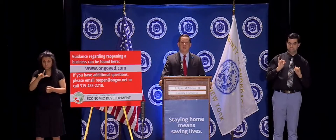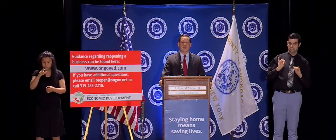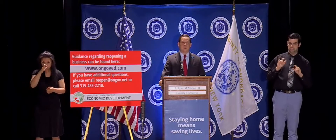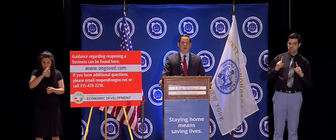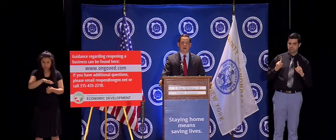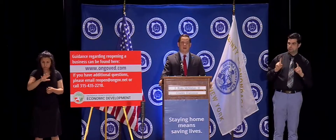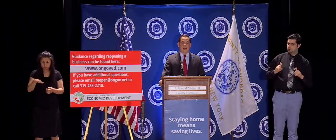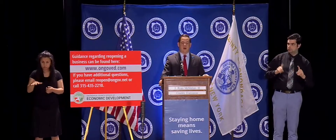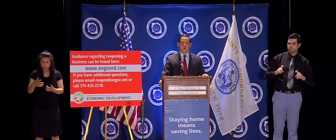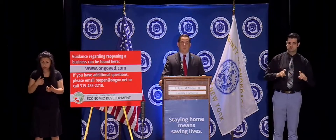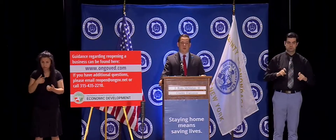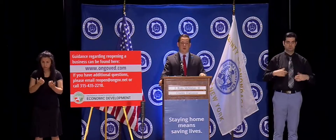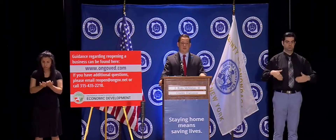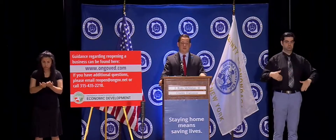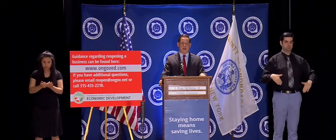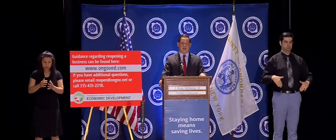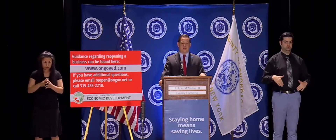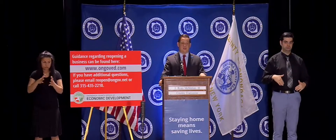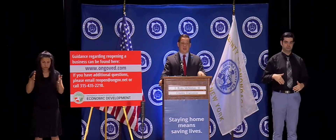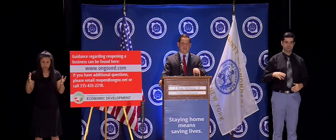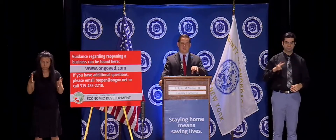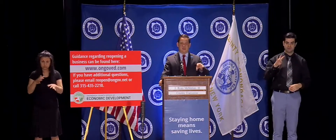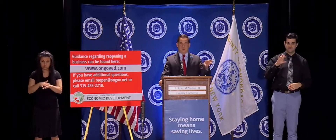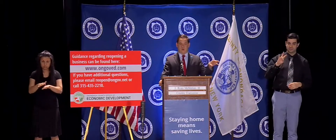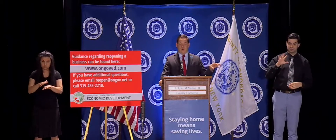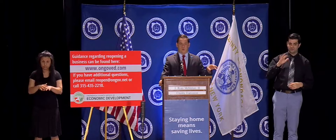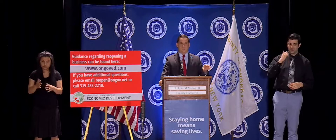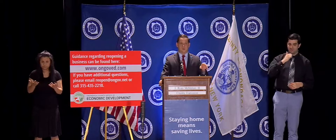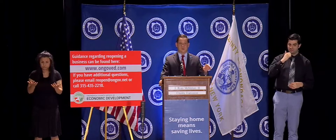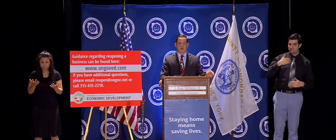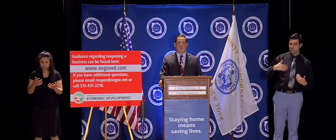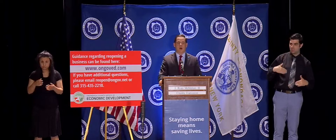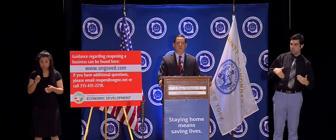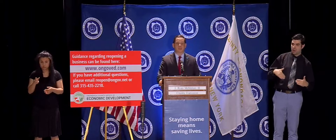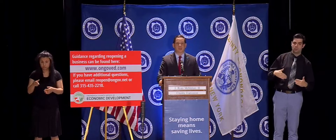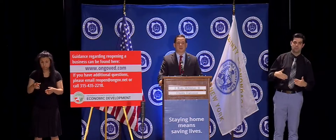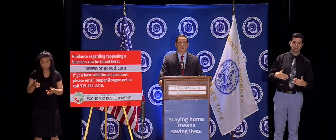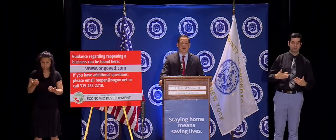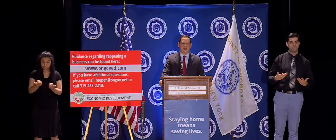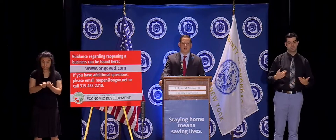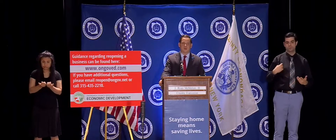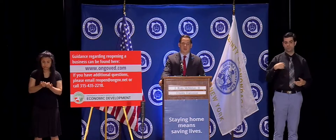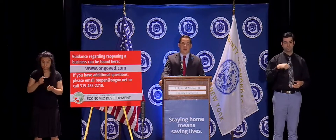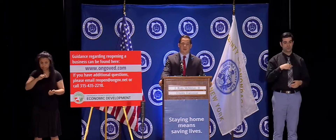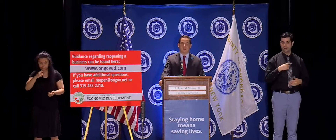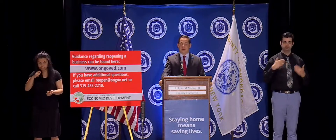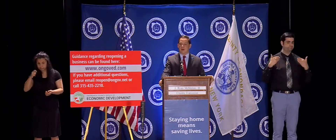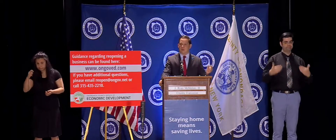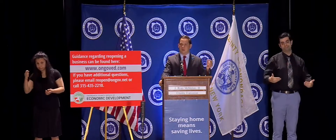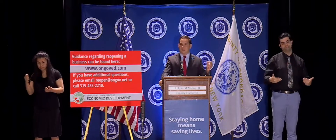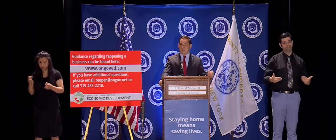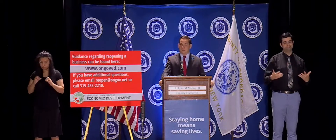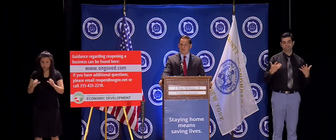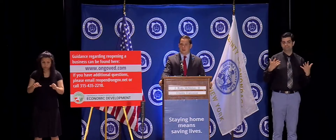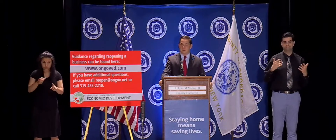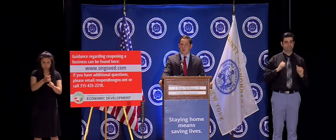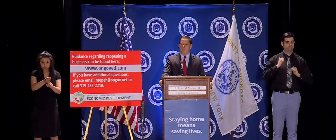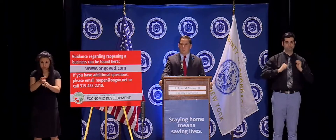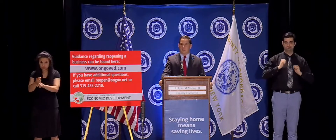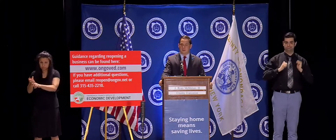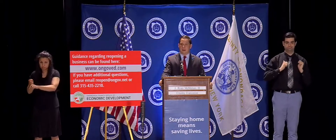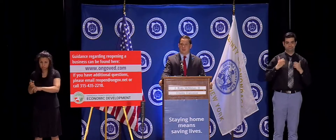that. But now, because of that, because you're testing so much, you can't look at number of cases